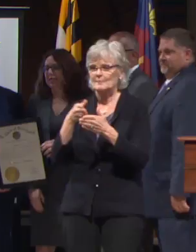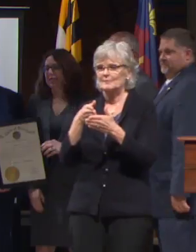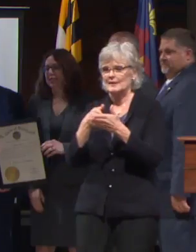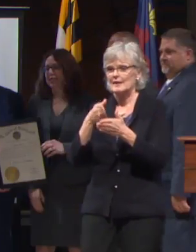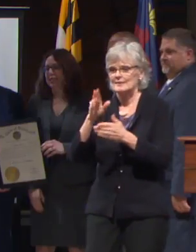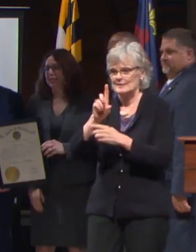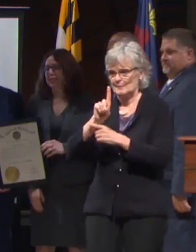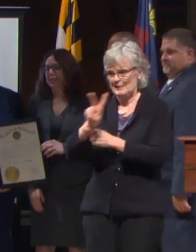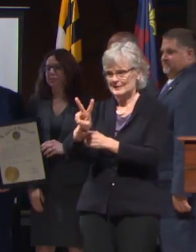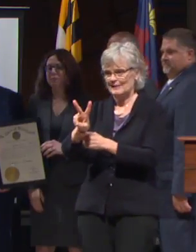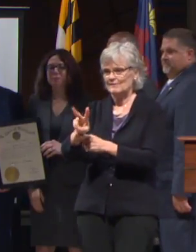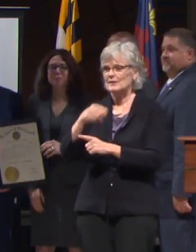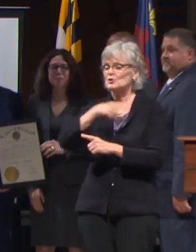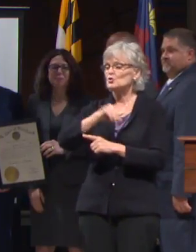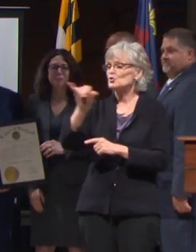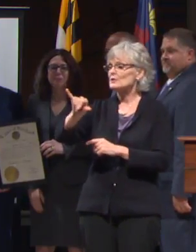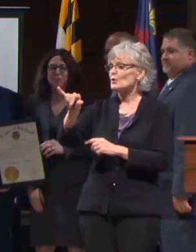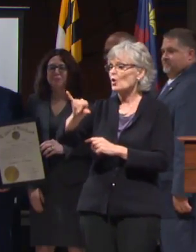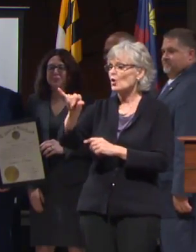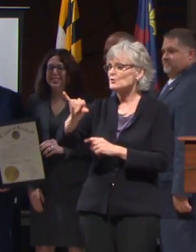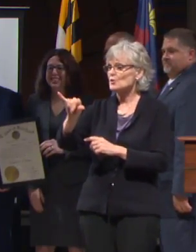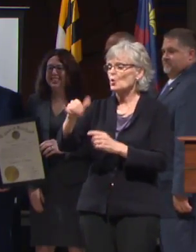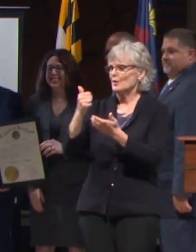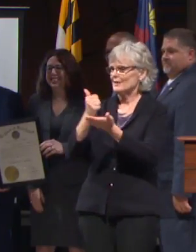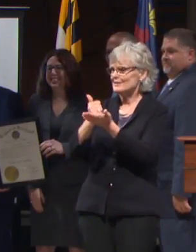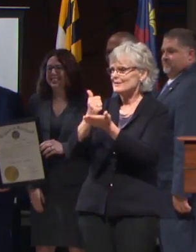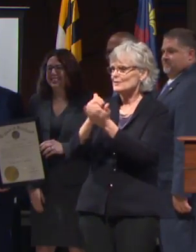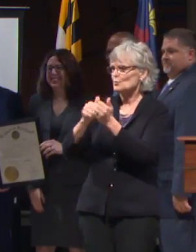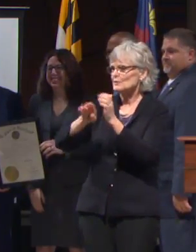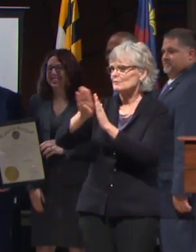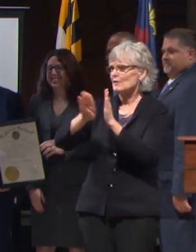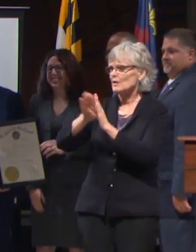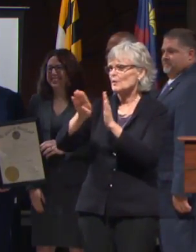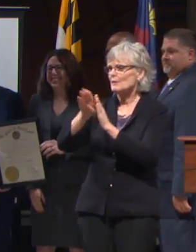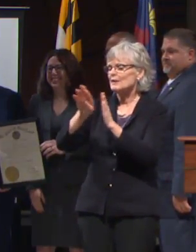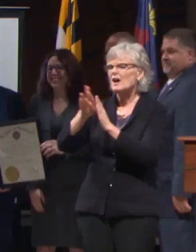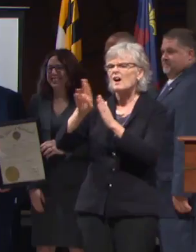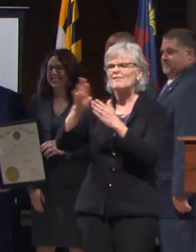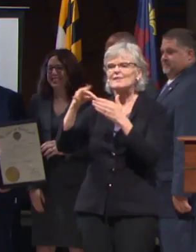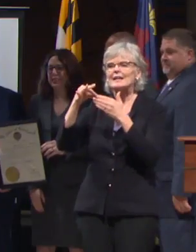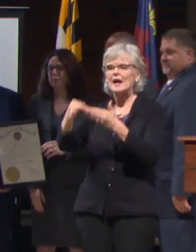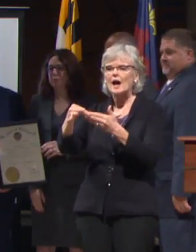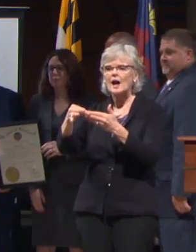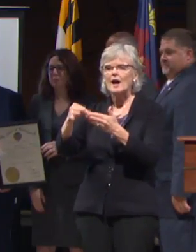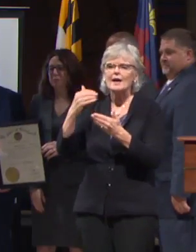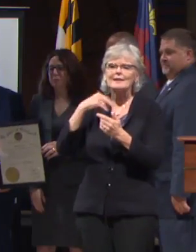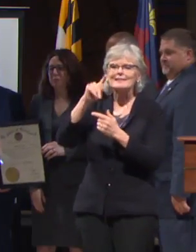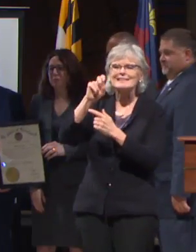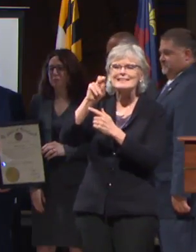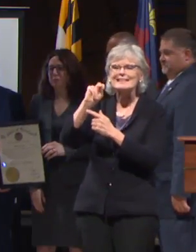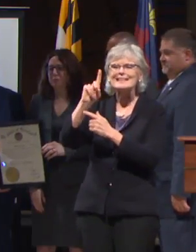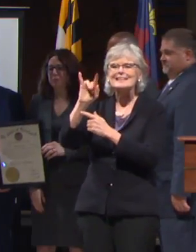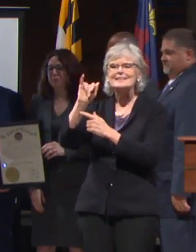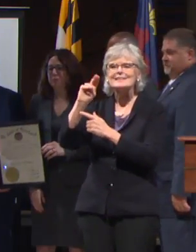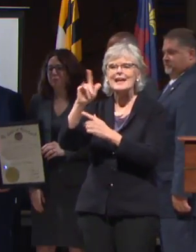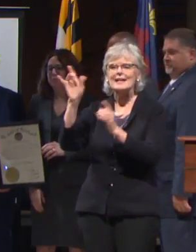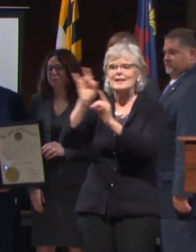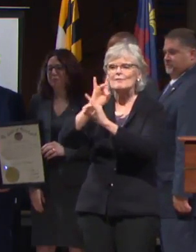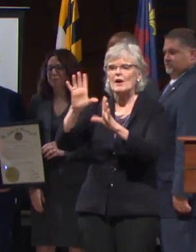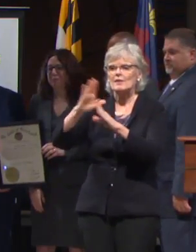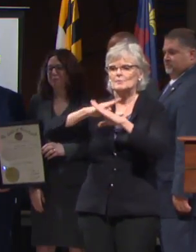Violence. Ms. Feinstein has also assisted with the development of a resource guide consisting of teen dating violence